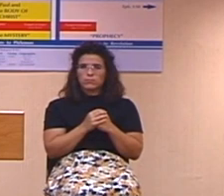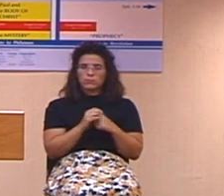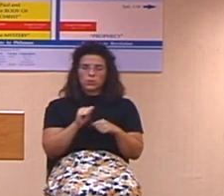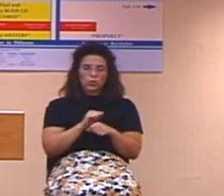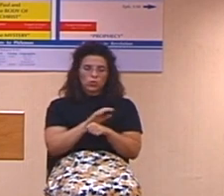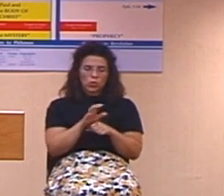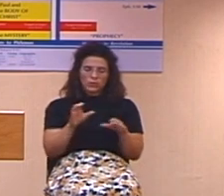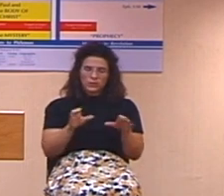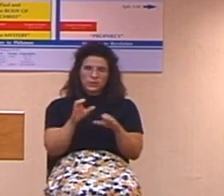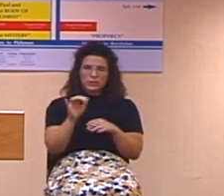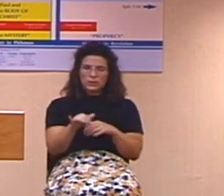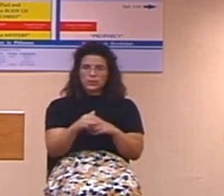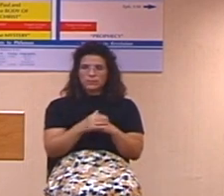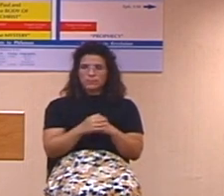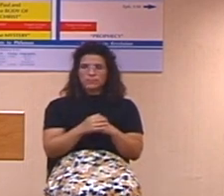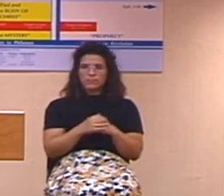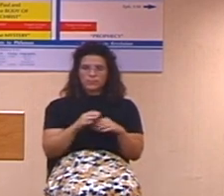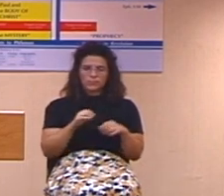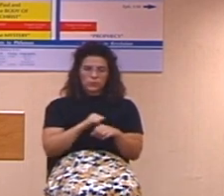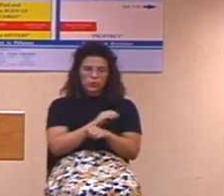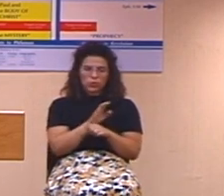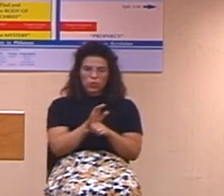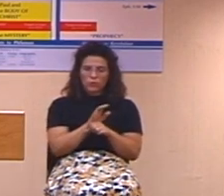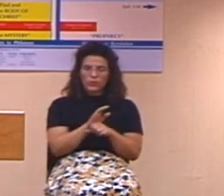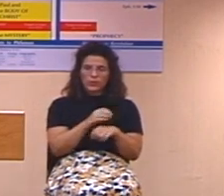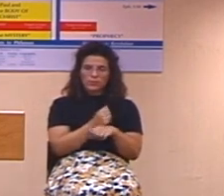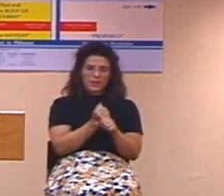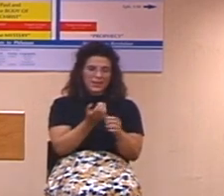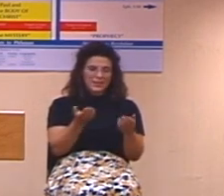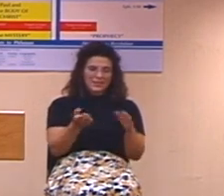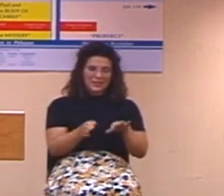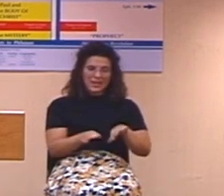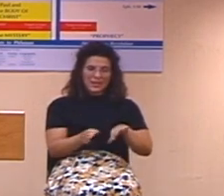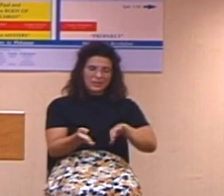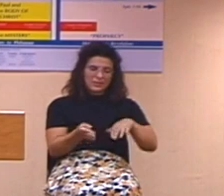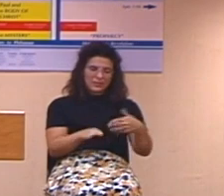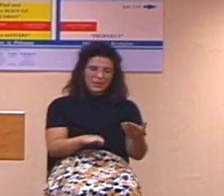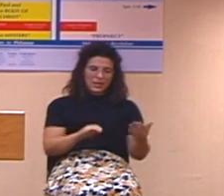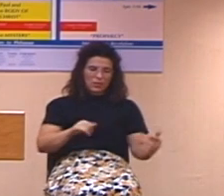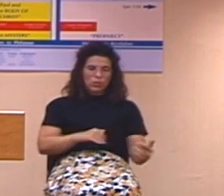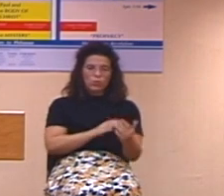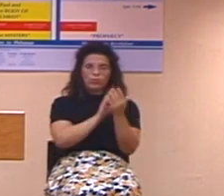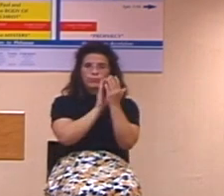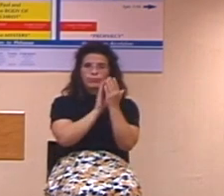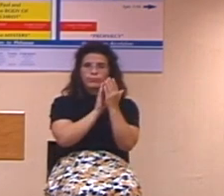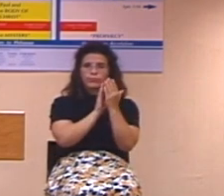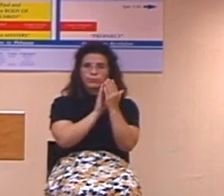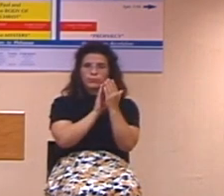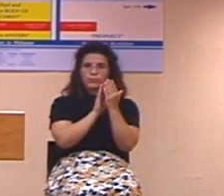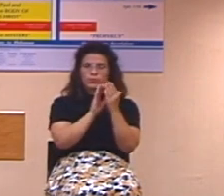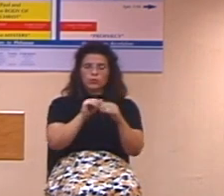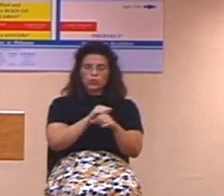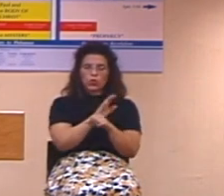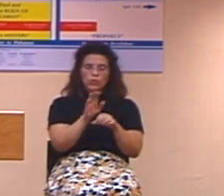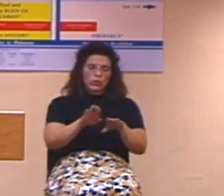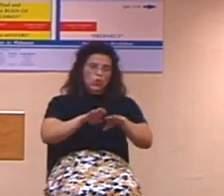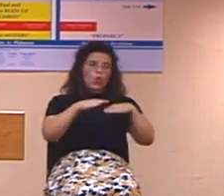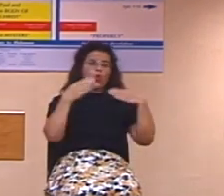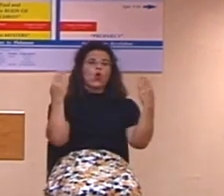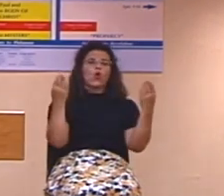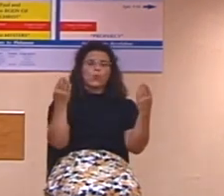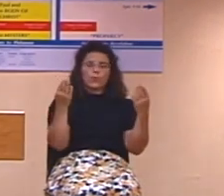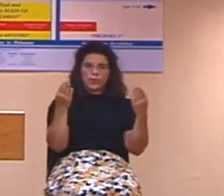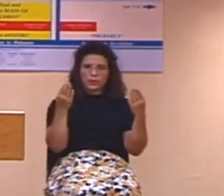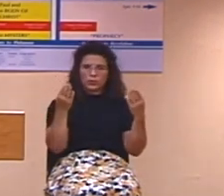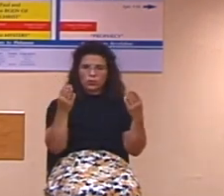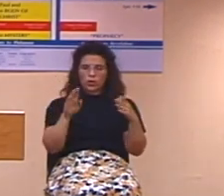COVID did that. COVID put death right in front of you. COVID opened a great door of conversation about the